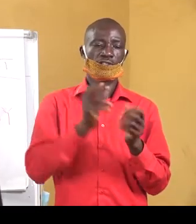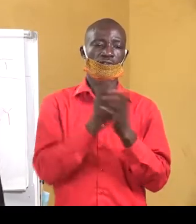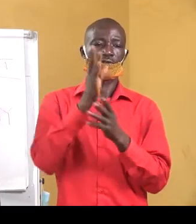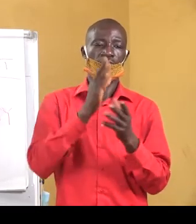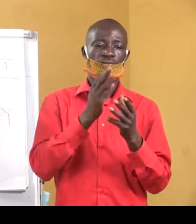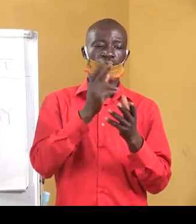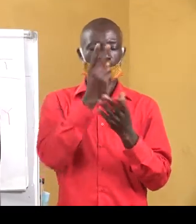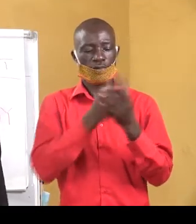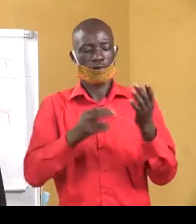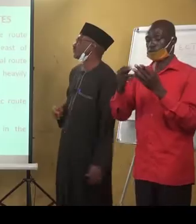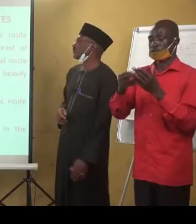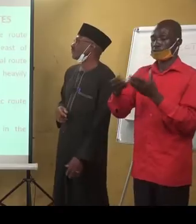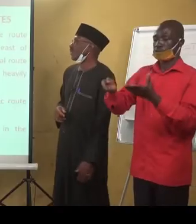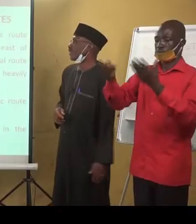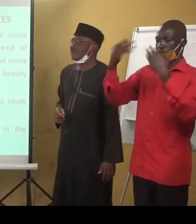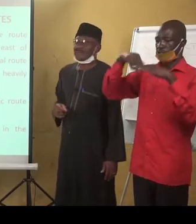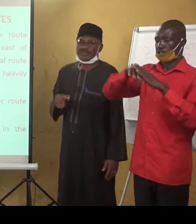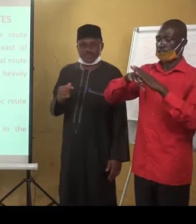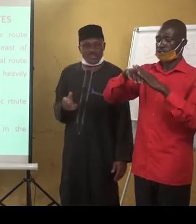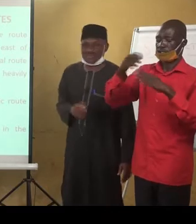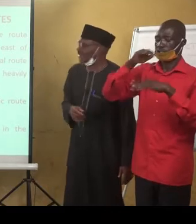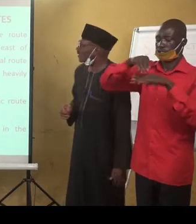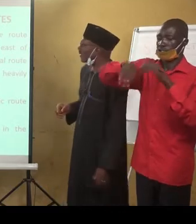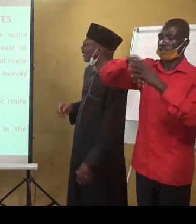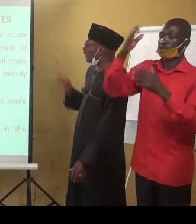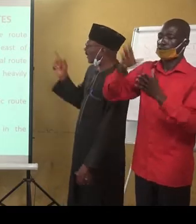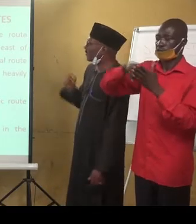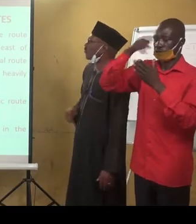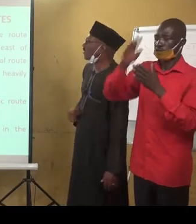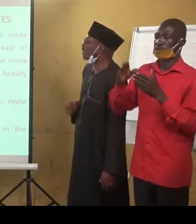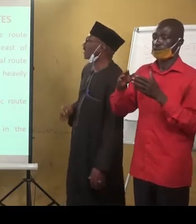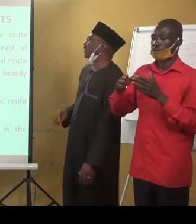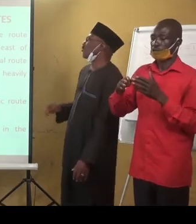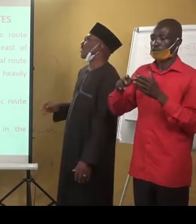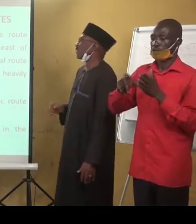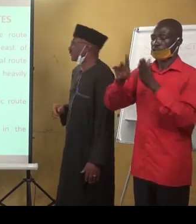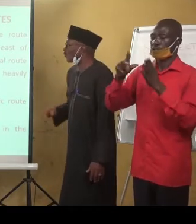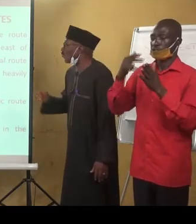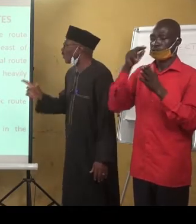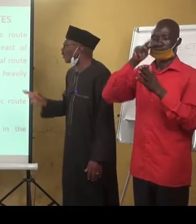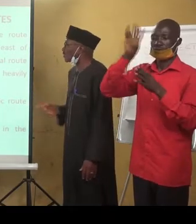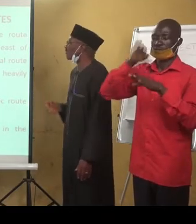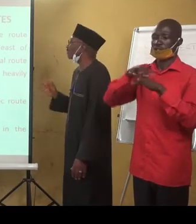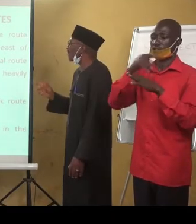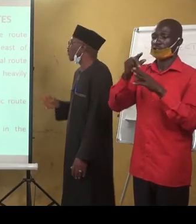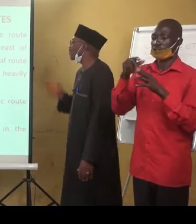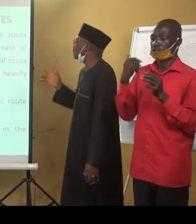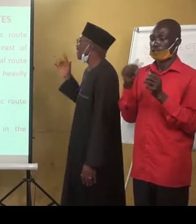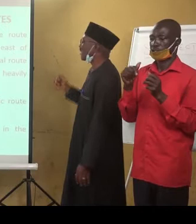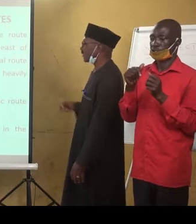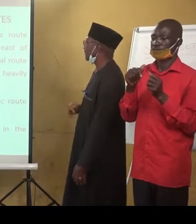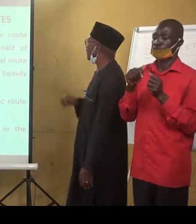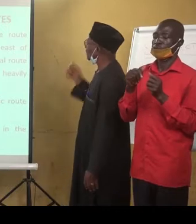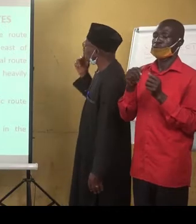import of raw materials. Students, let's equally take a look at world's major